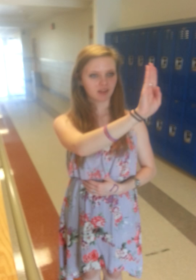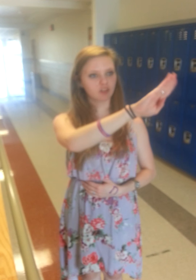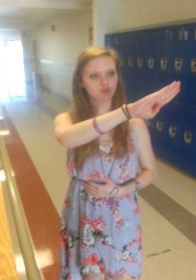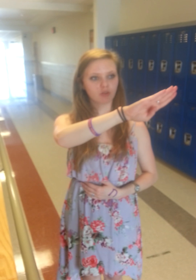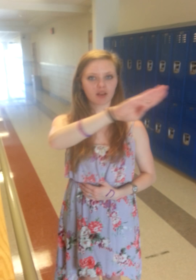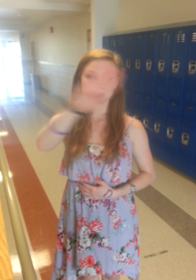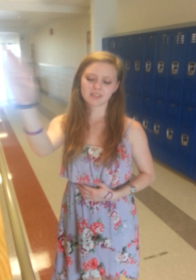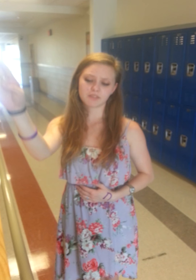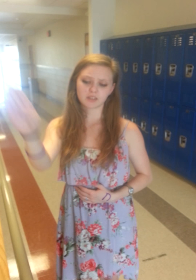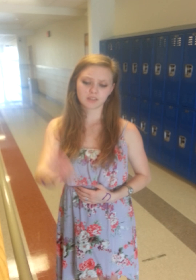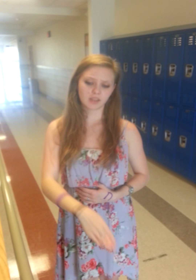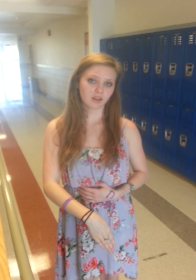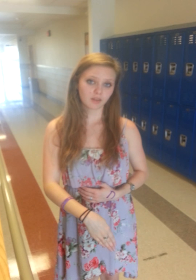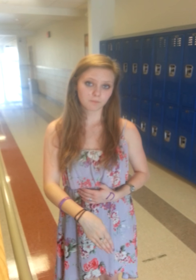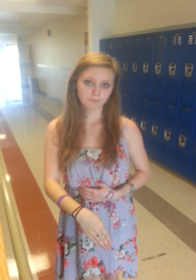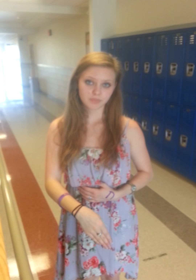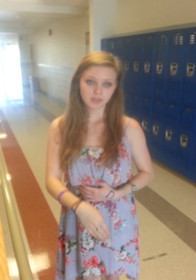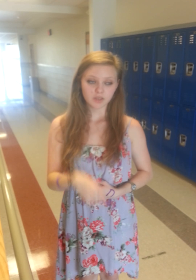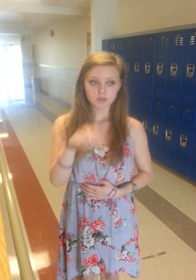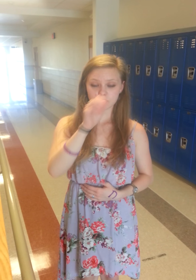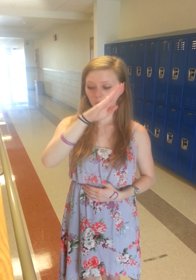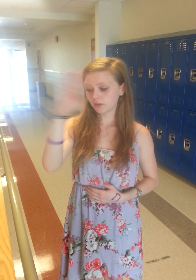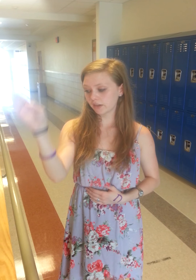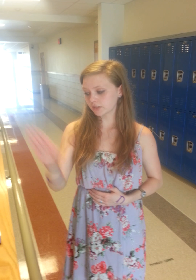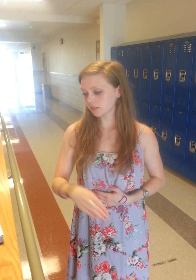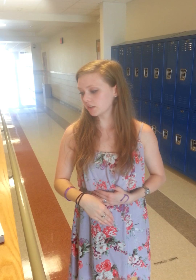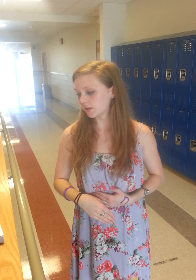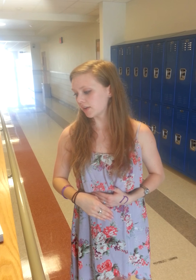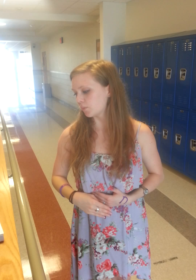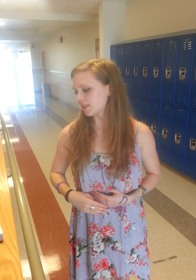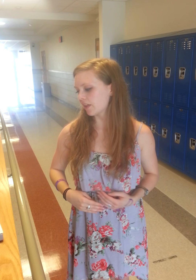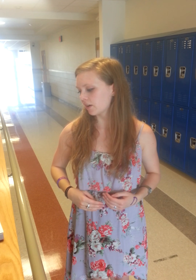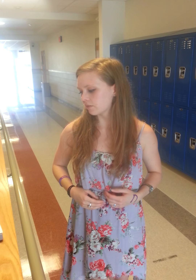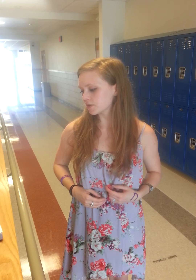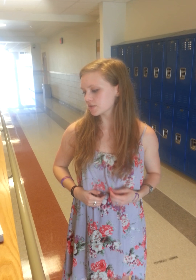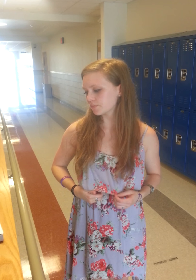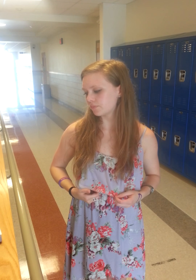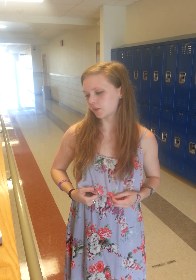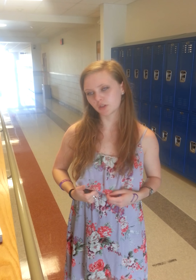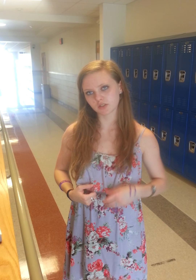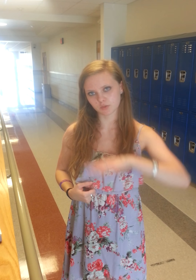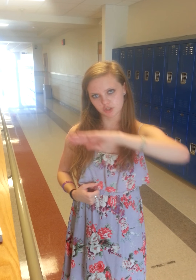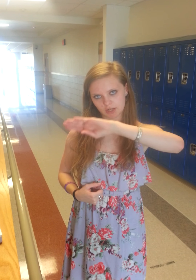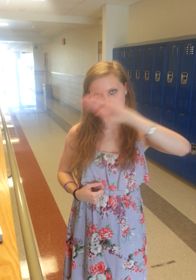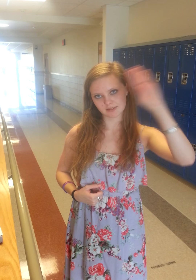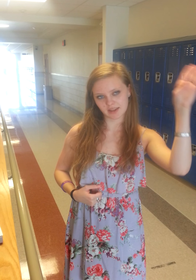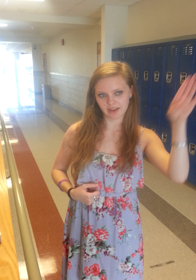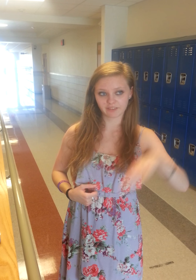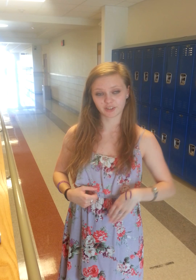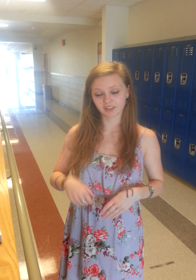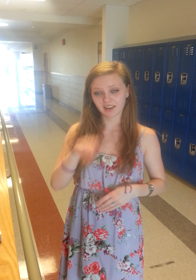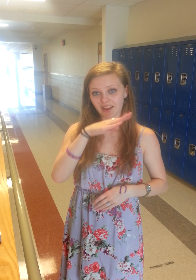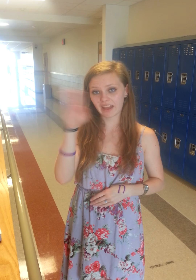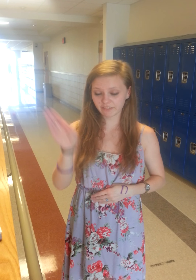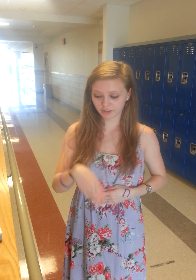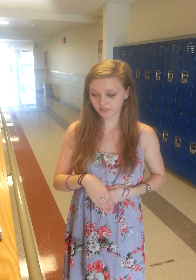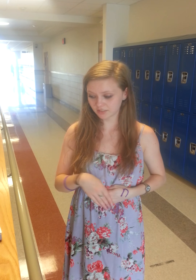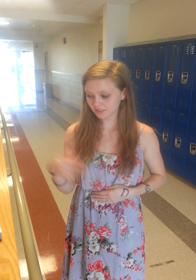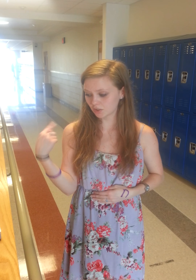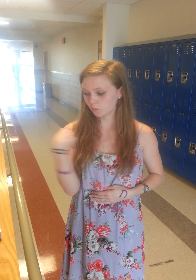and draw a 7 in the air. So never. And with the other evers, you can switch your hands. Ever, ever. So we